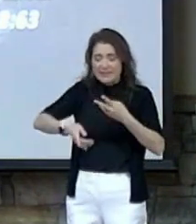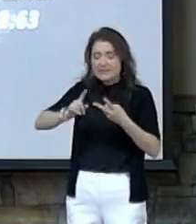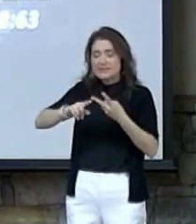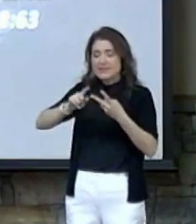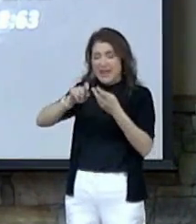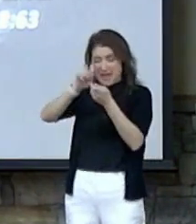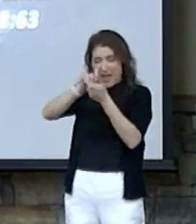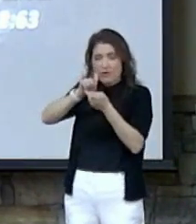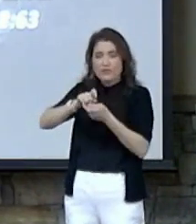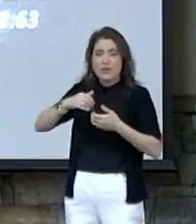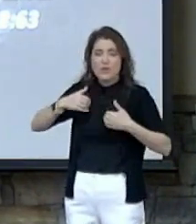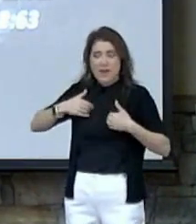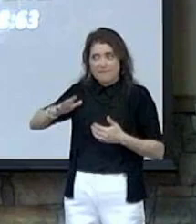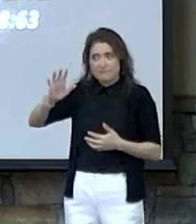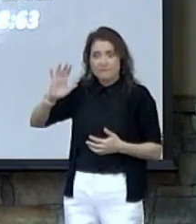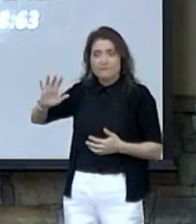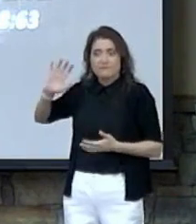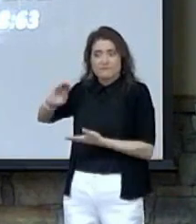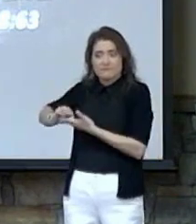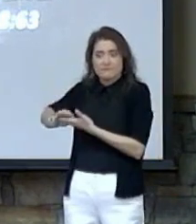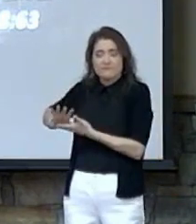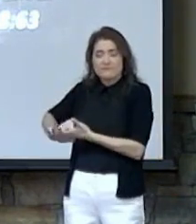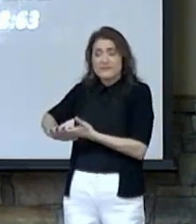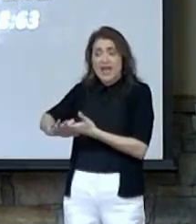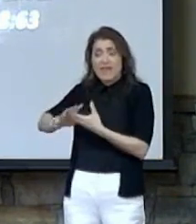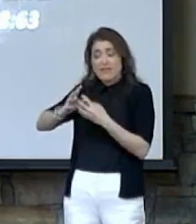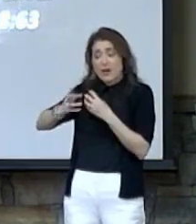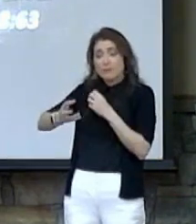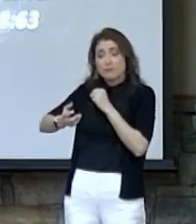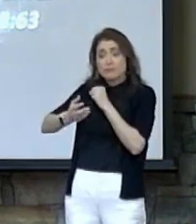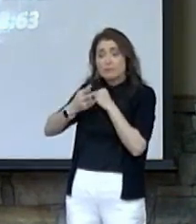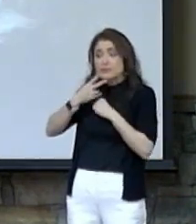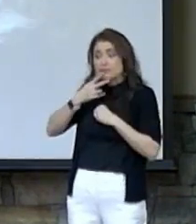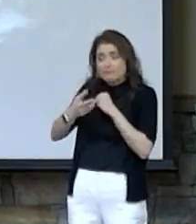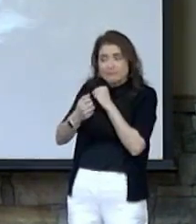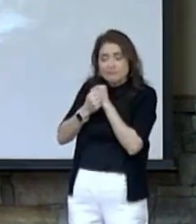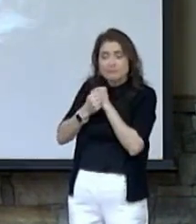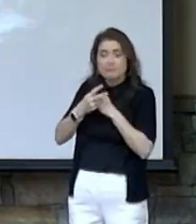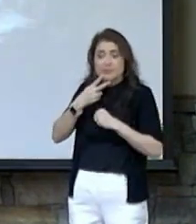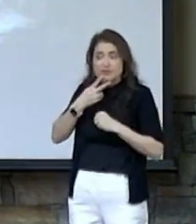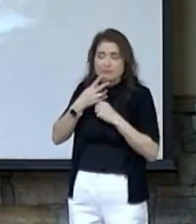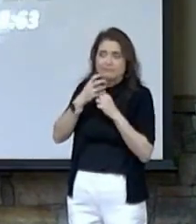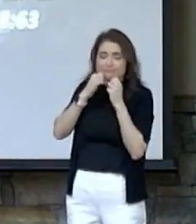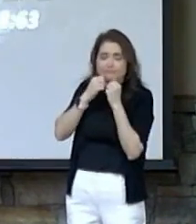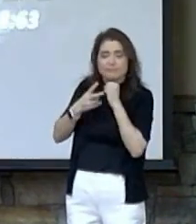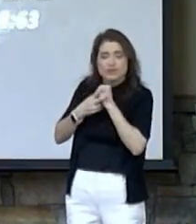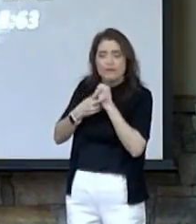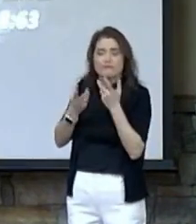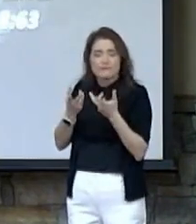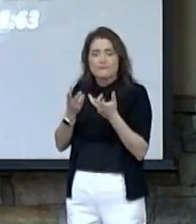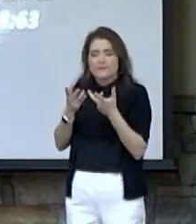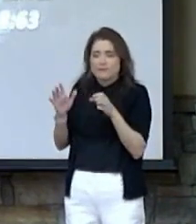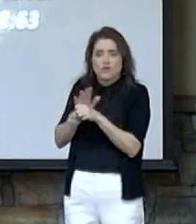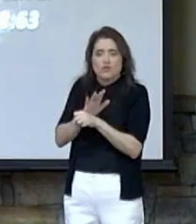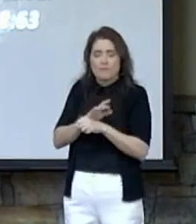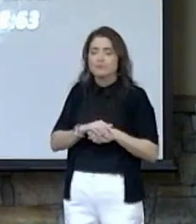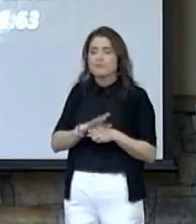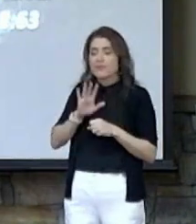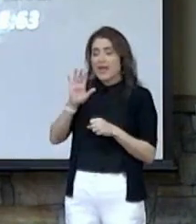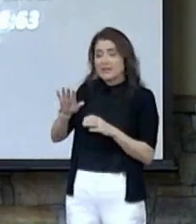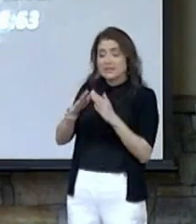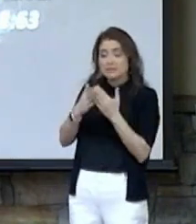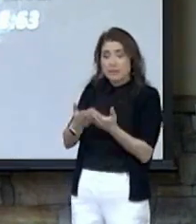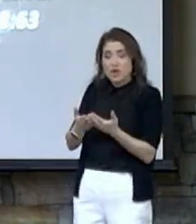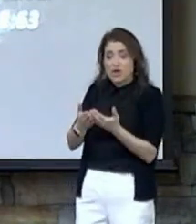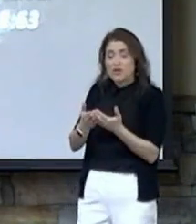have from antiquity, and they are preserved almost in their entirety. He would say this in his book, Antiquities. He